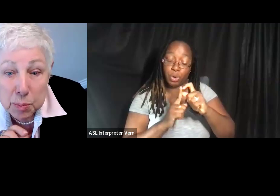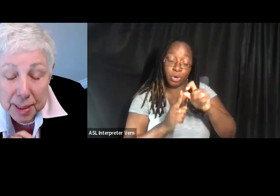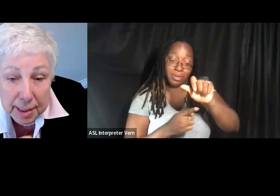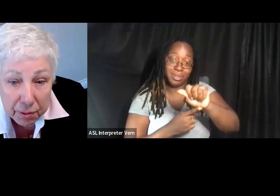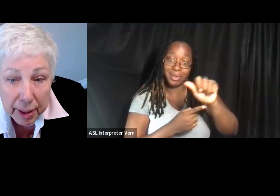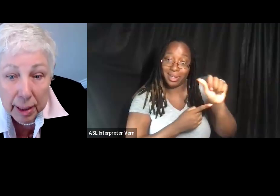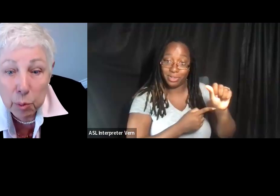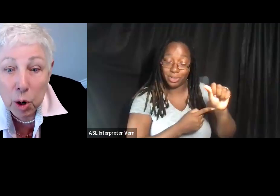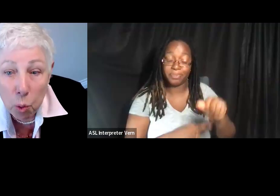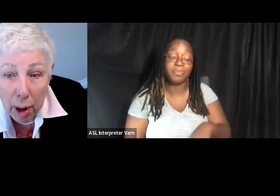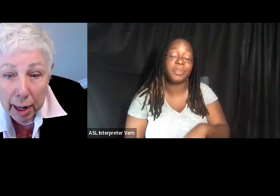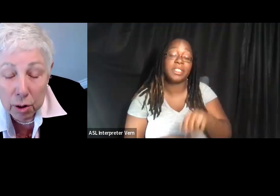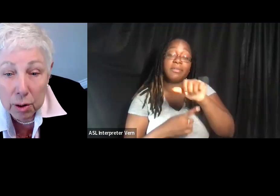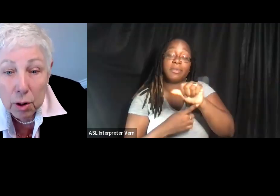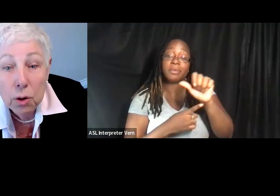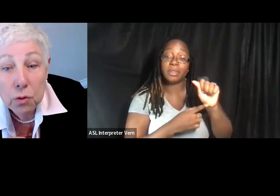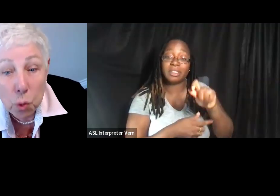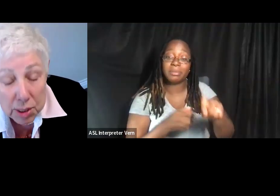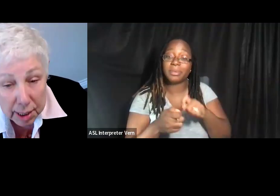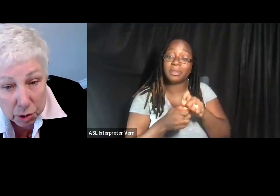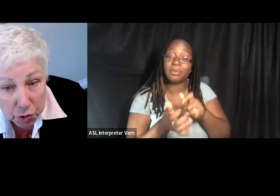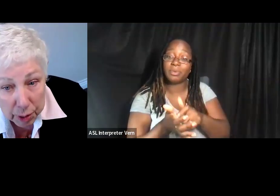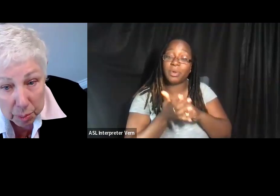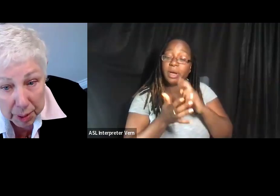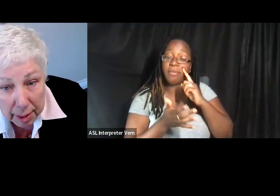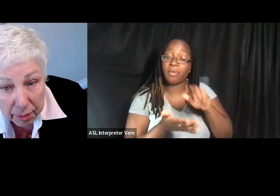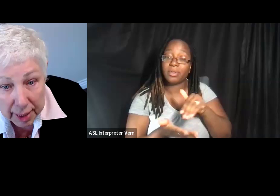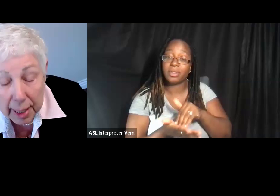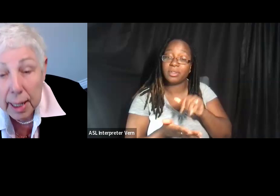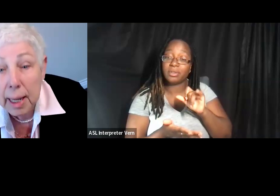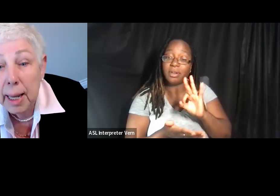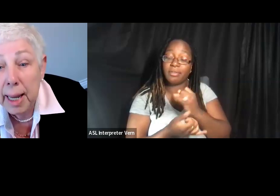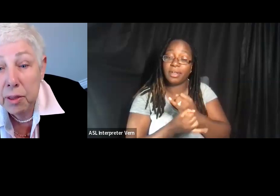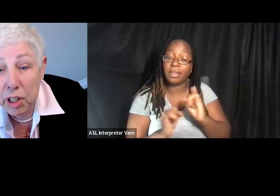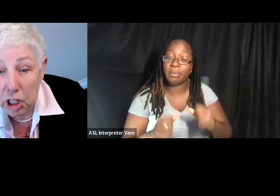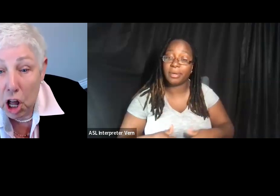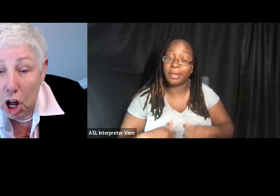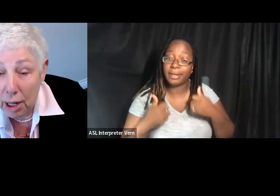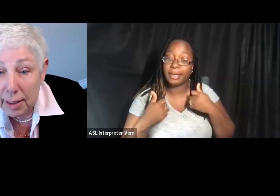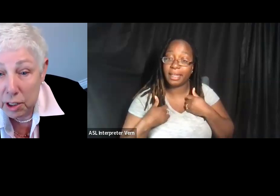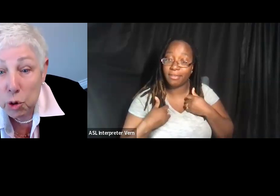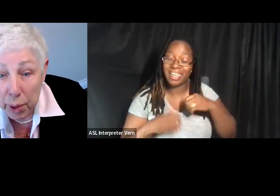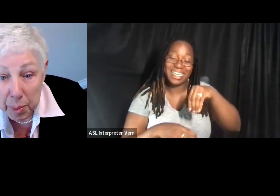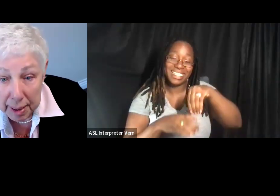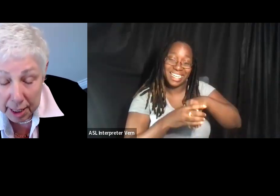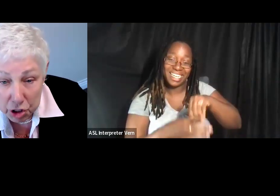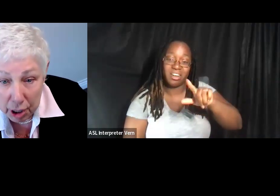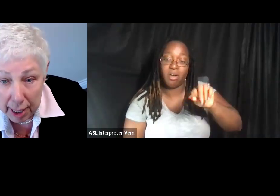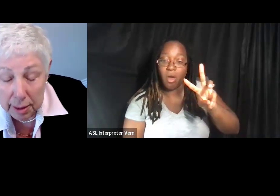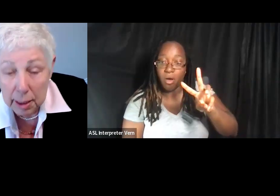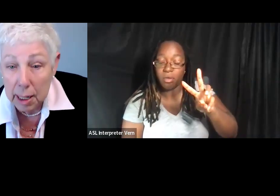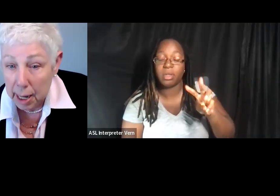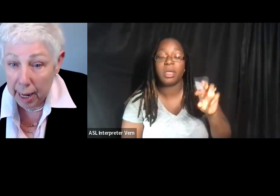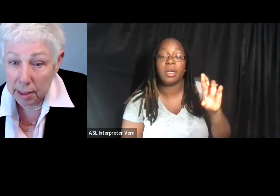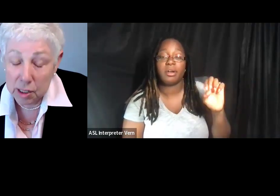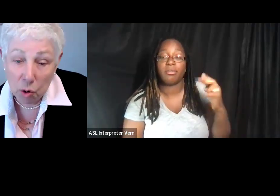action is specifically required for Centers for Independent Living in the law, in the Rehabilitation